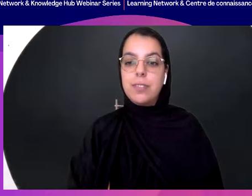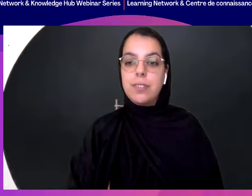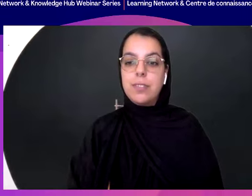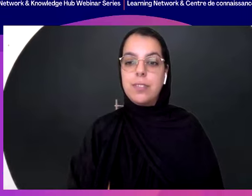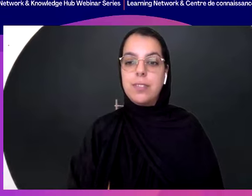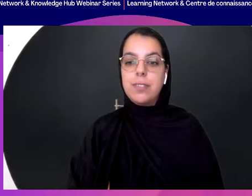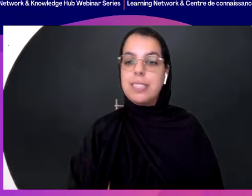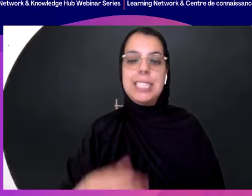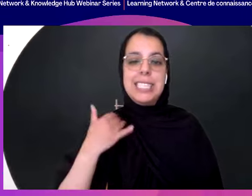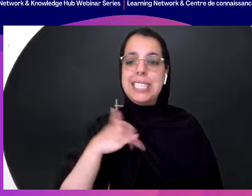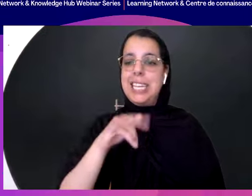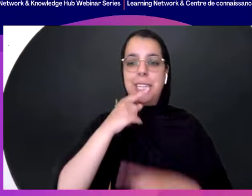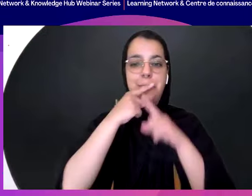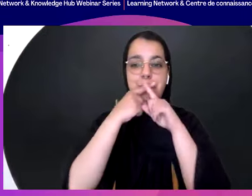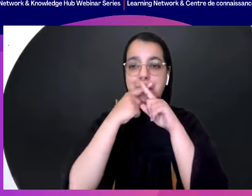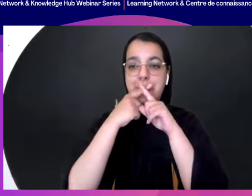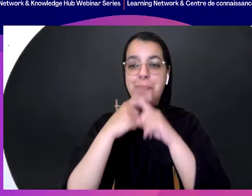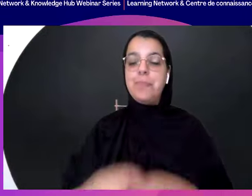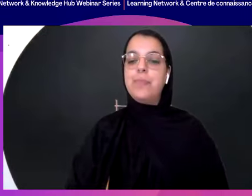Oh, you're still on mute.